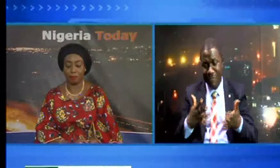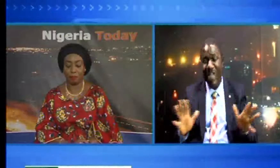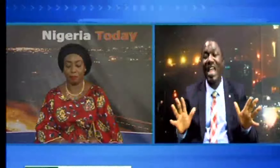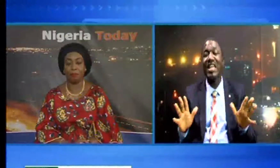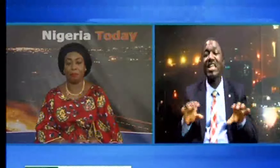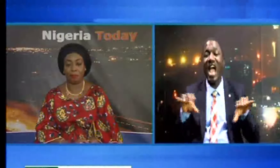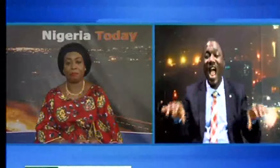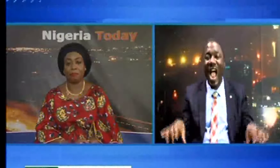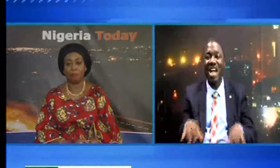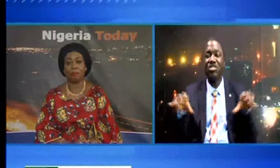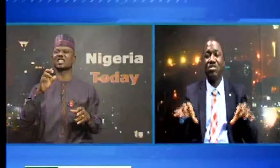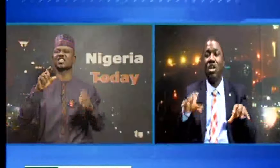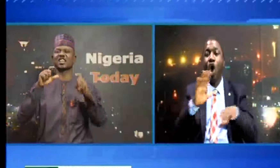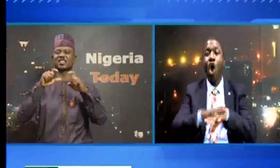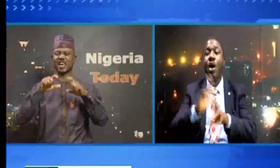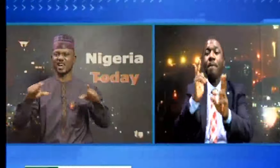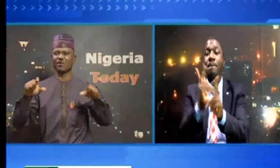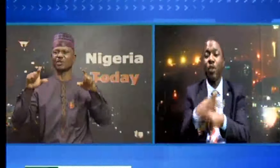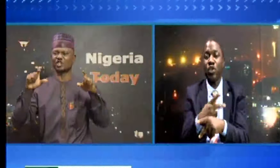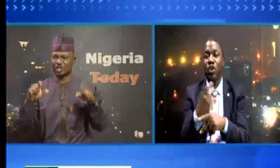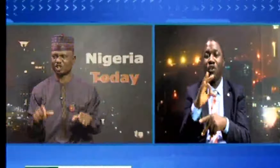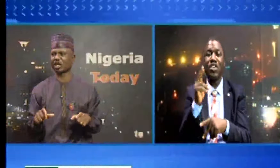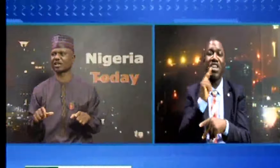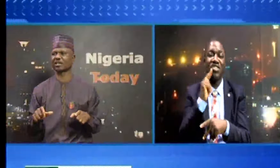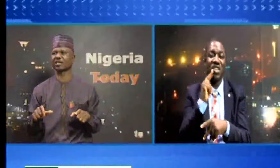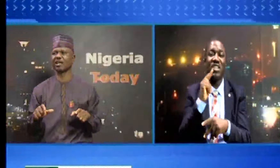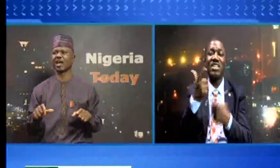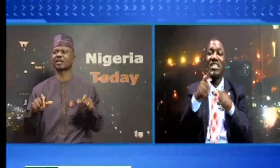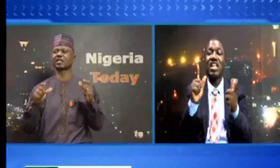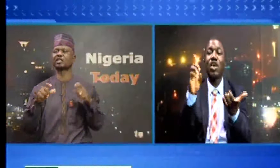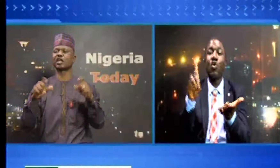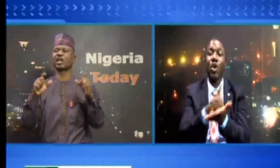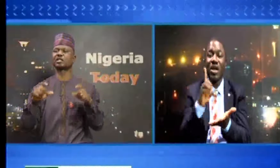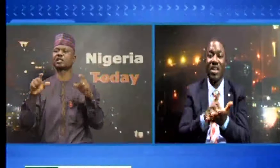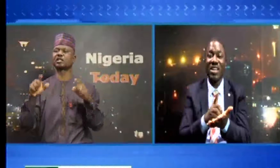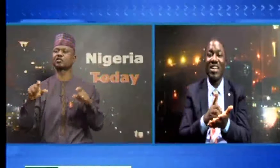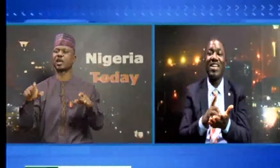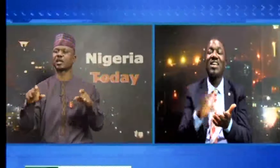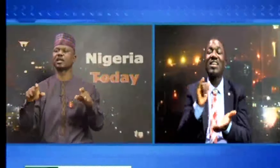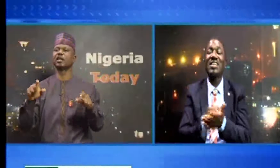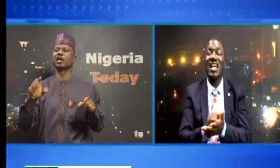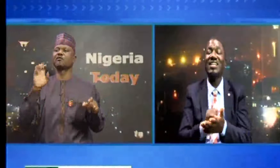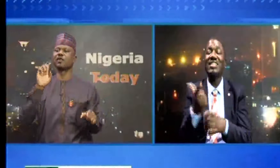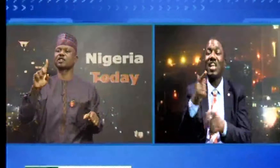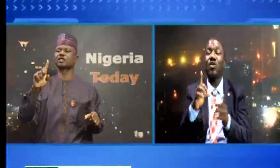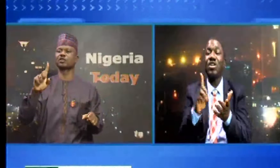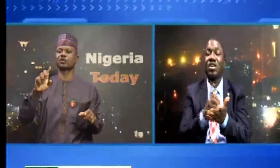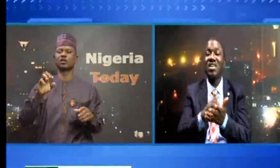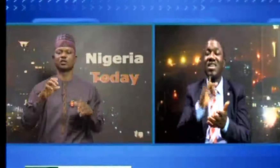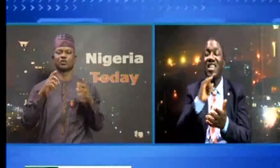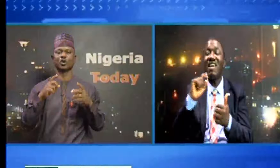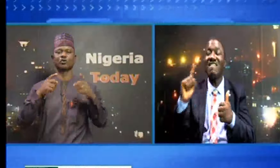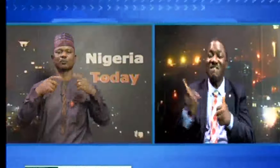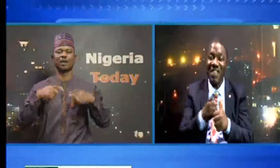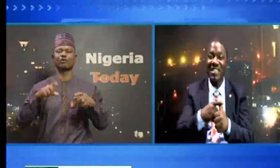action on the production of the Nigeria Sign Language Dictionary. And the Nigerian Language Dictionary, a first edition,